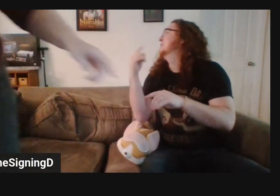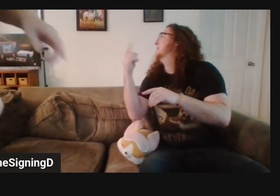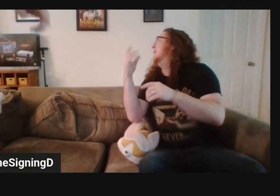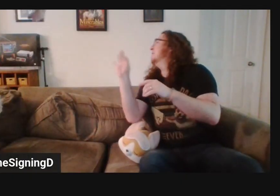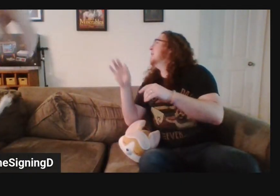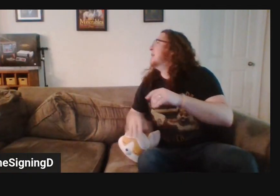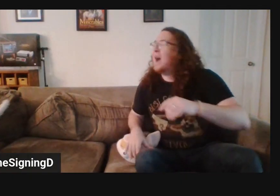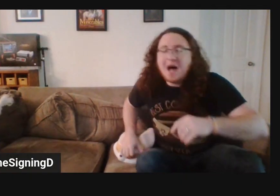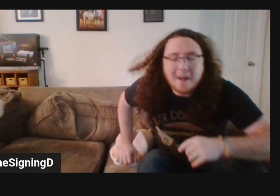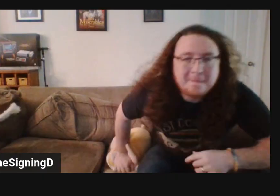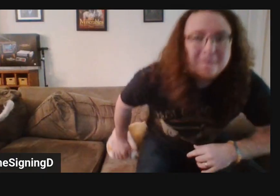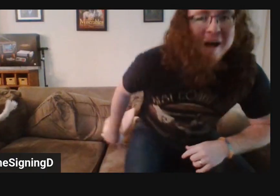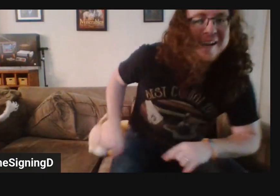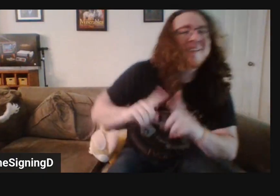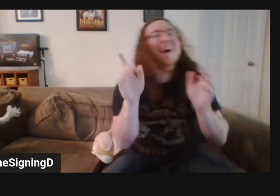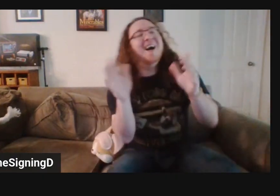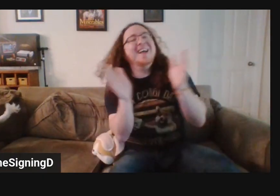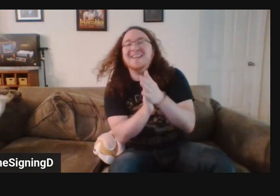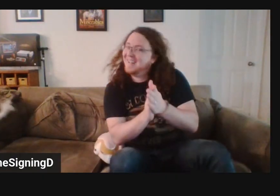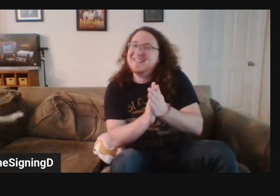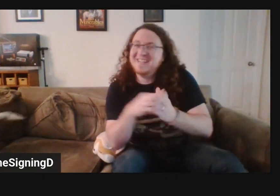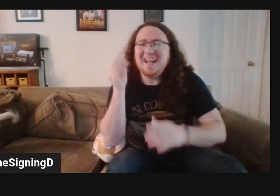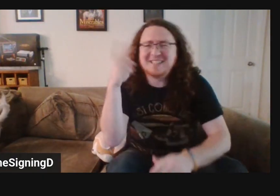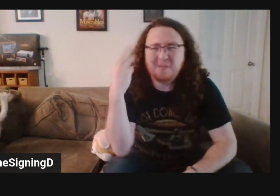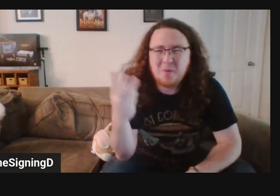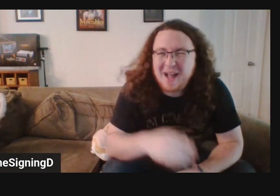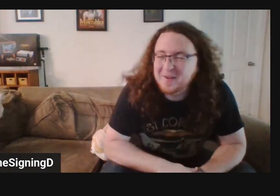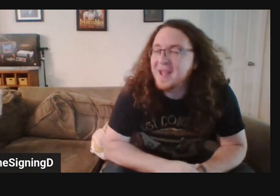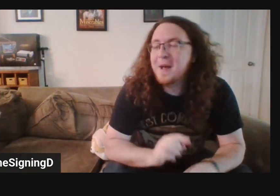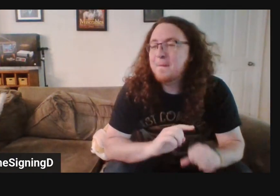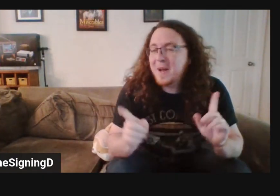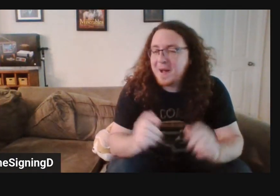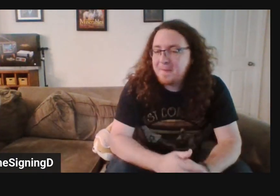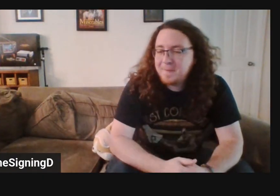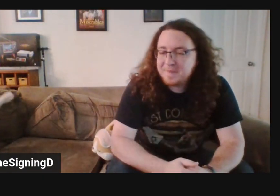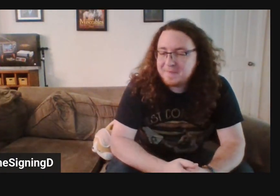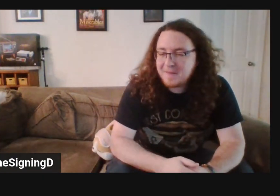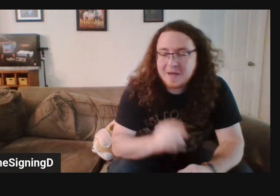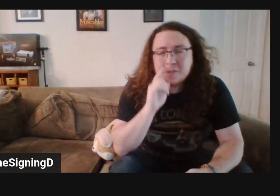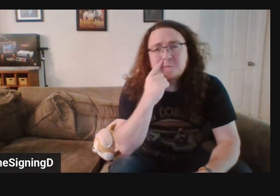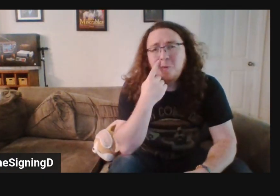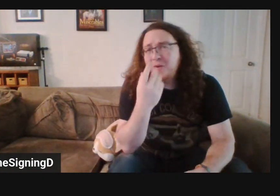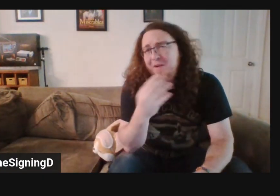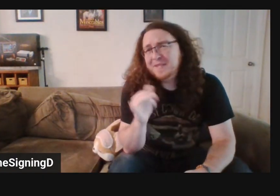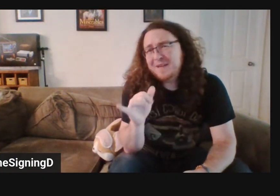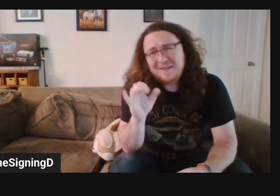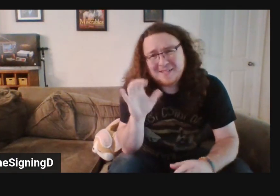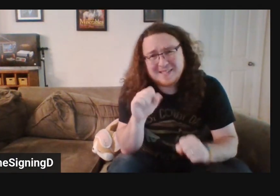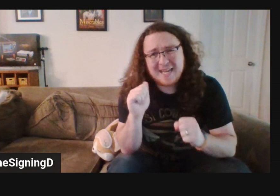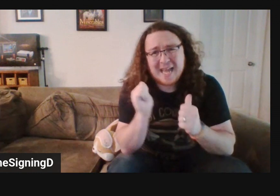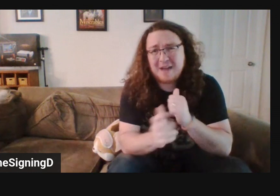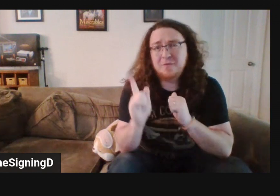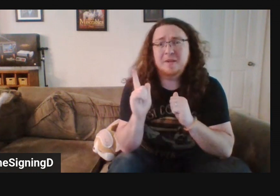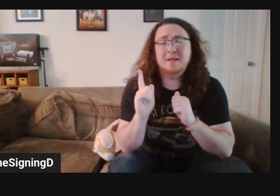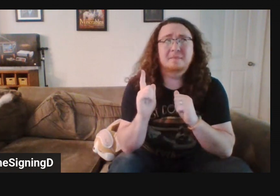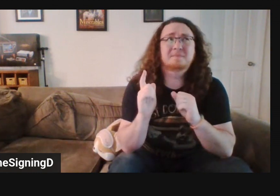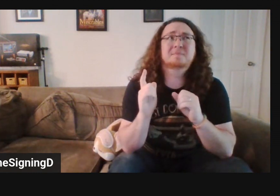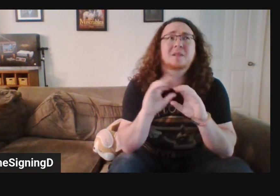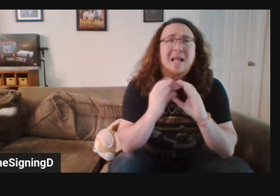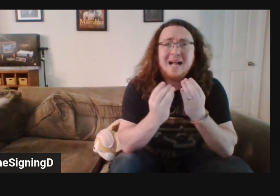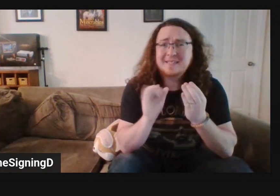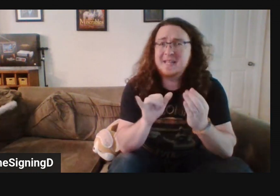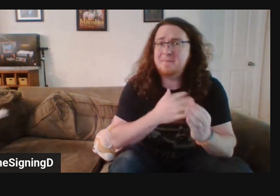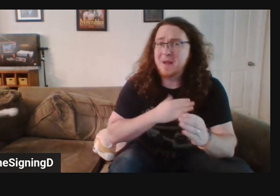just knocked something off. Of course, it's the cat. Yeah, it's gonna be. But and I was just bored, and I was like, oh, I'll just take